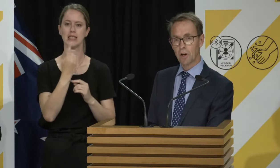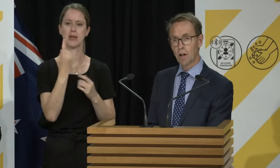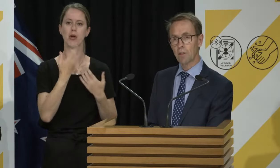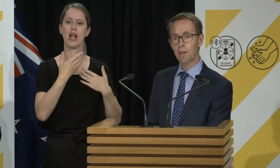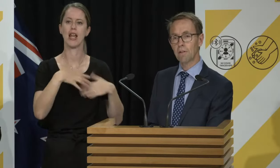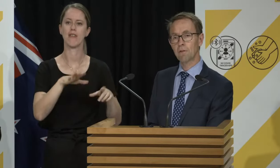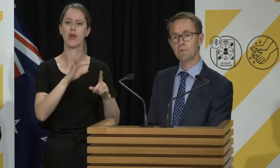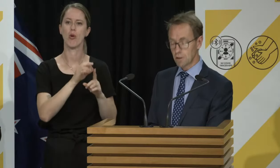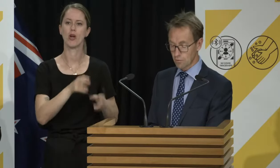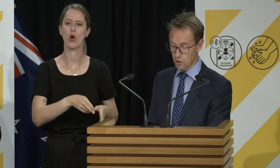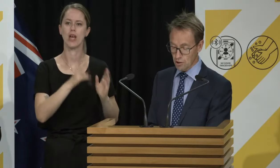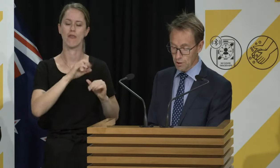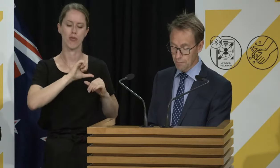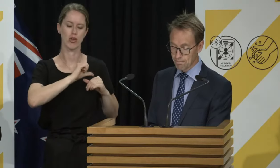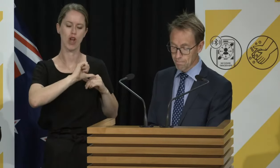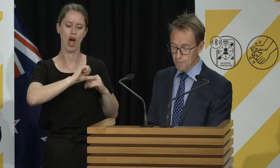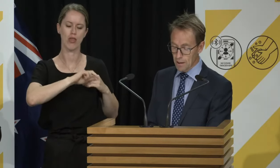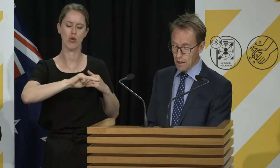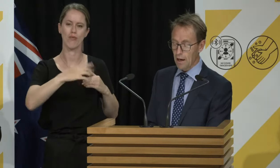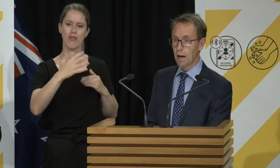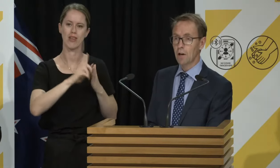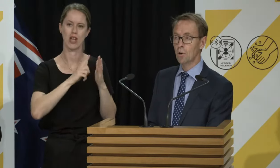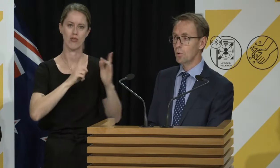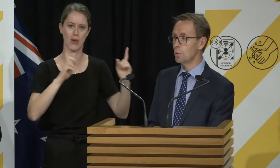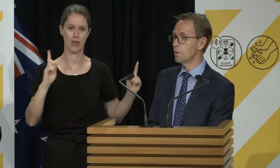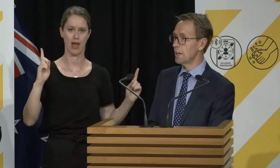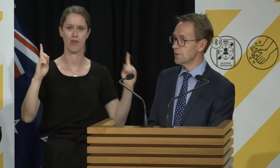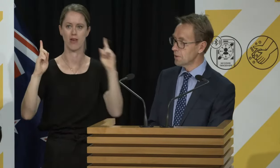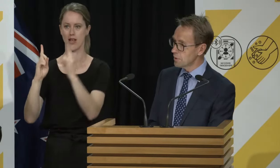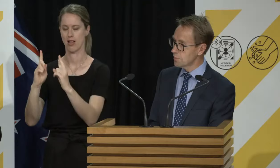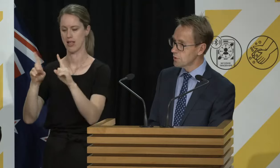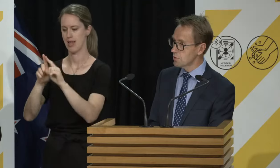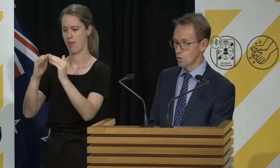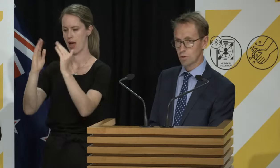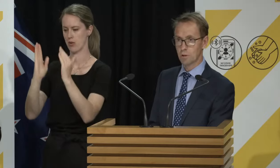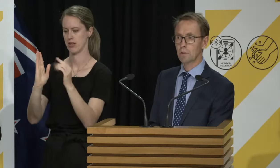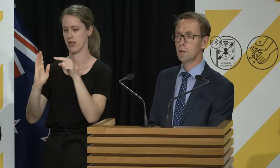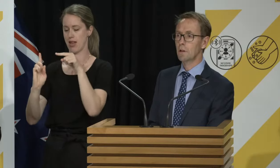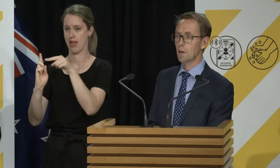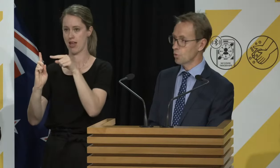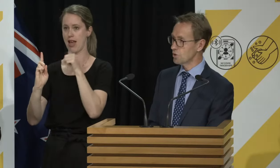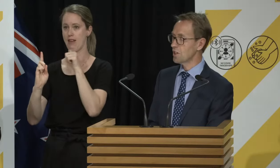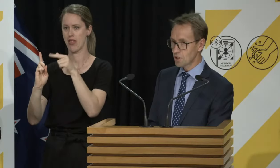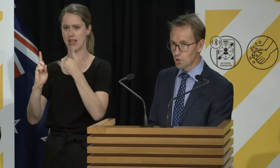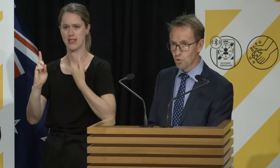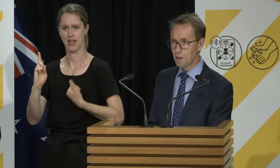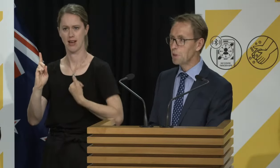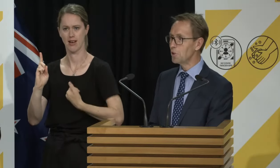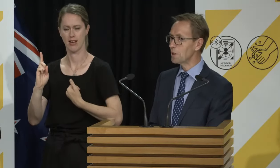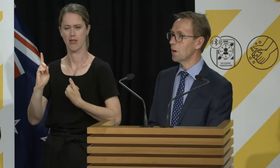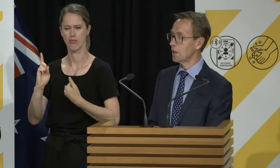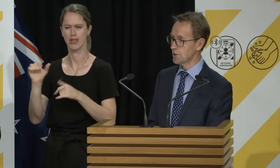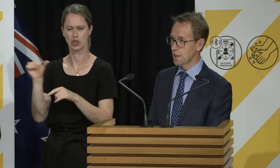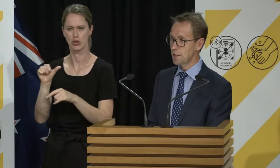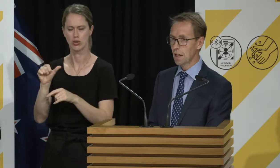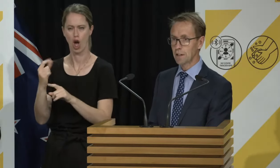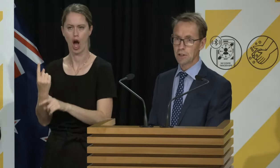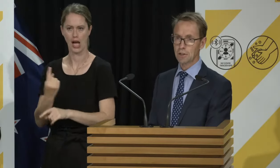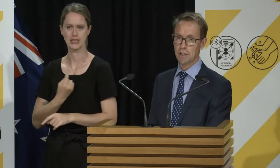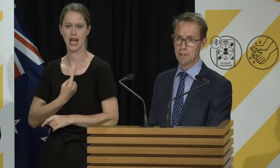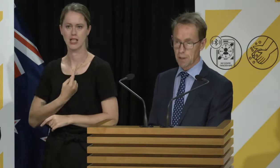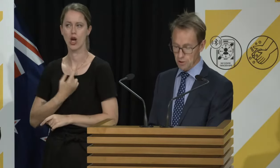between the 9th and 15th of January, who has symptoms, should, of course, as they should already be doing,